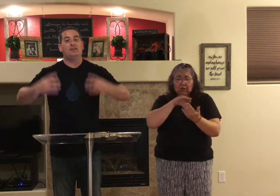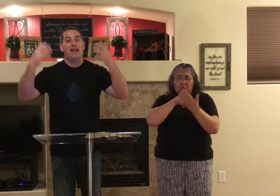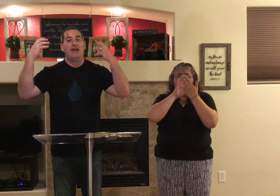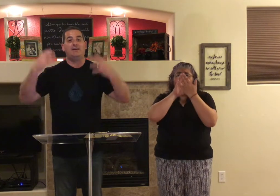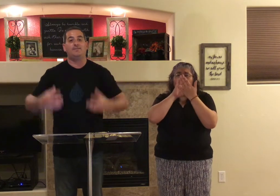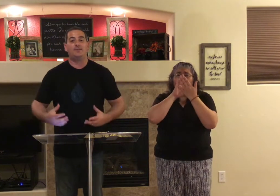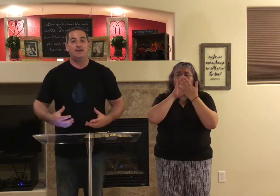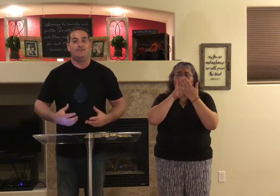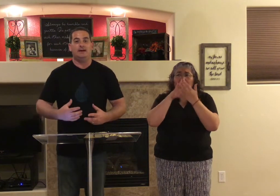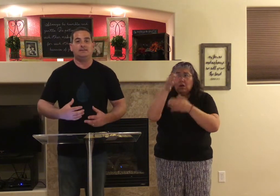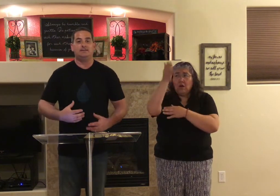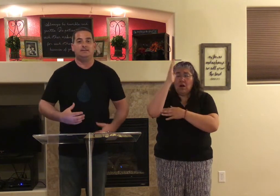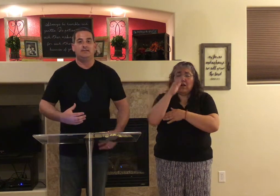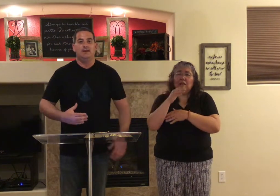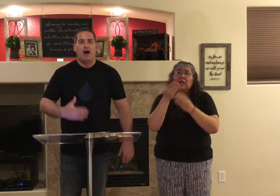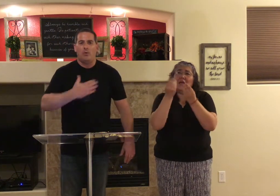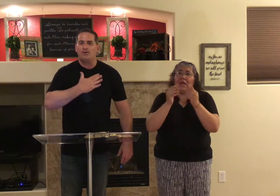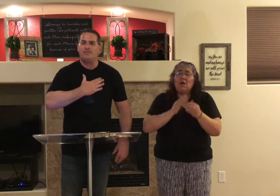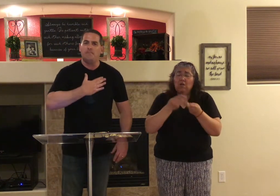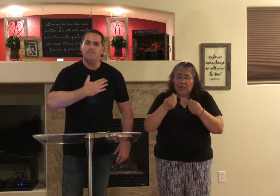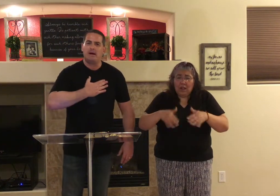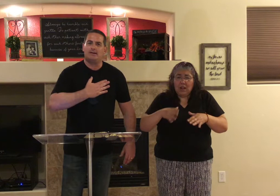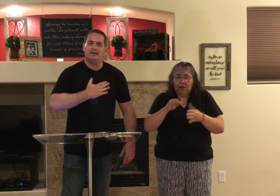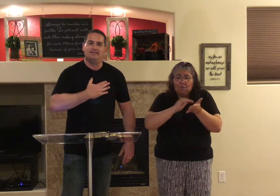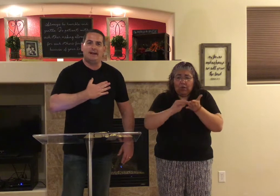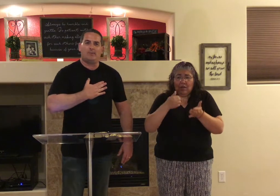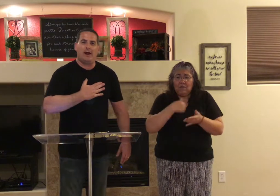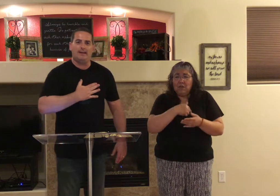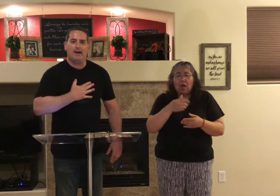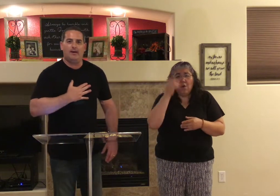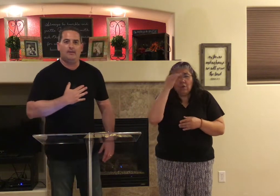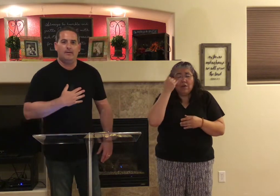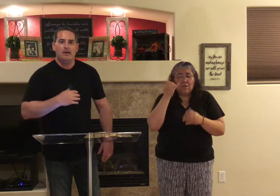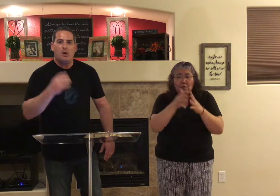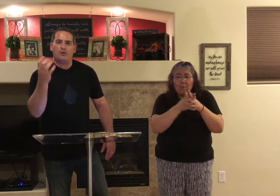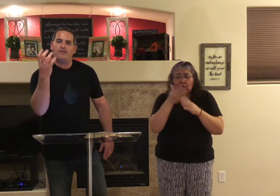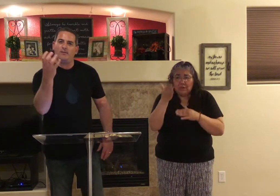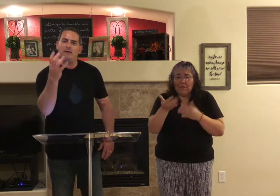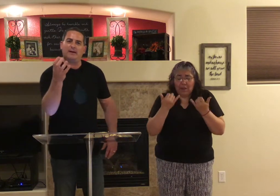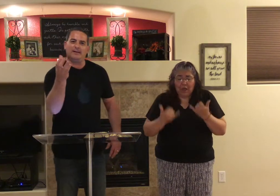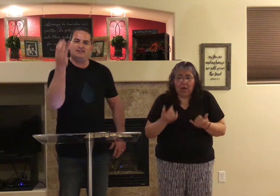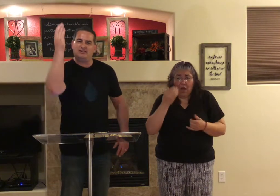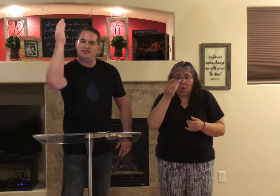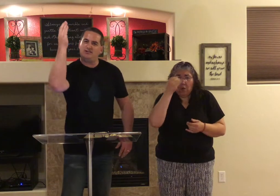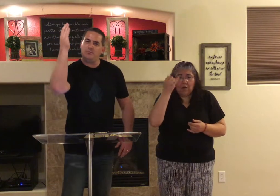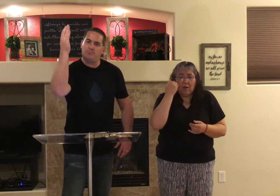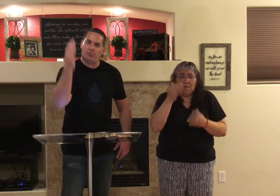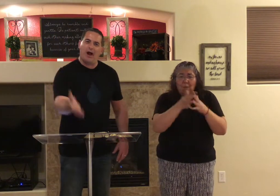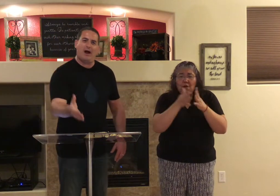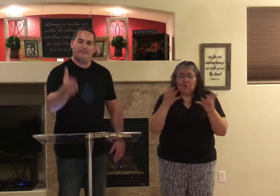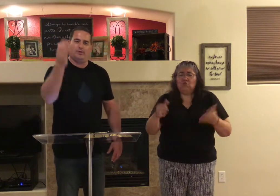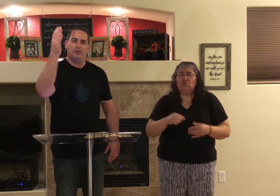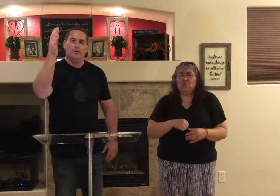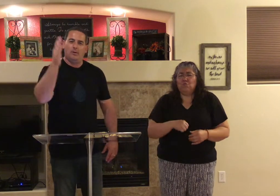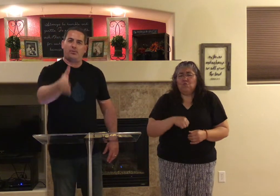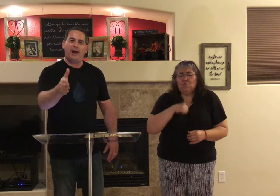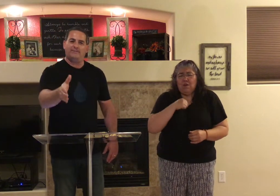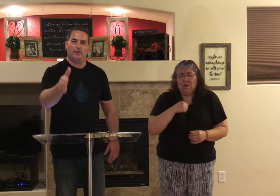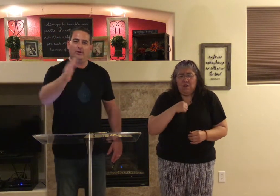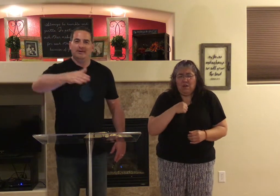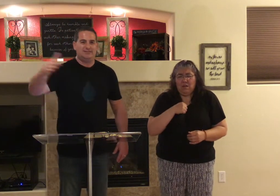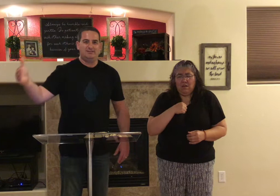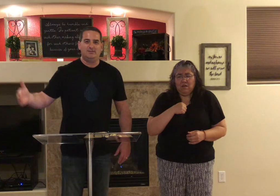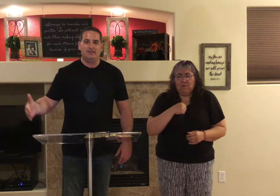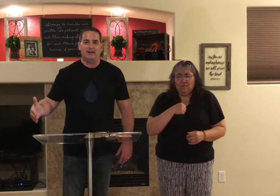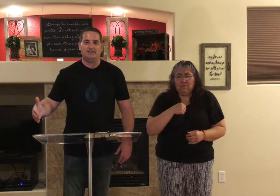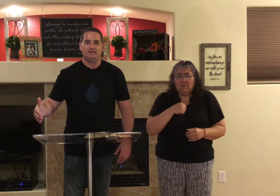heal our land and forgive us. I wonder if America is there right now. I wonder if America is just too